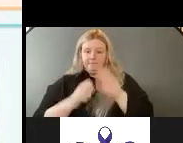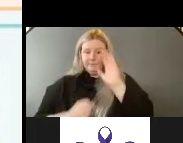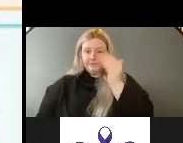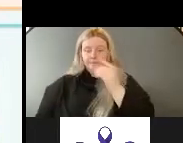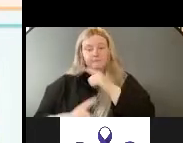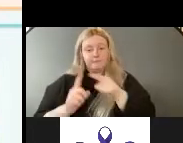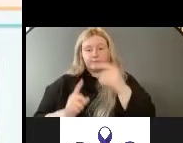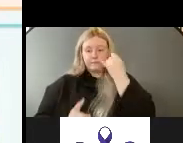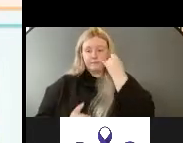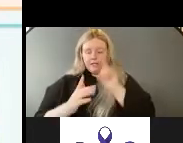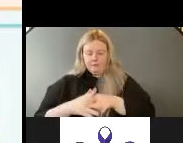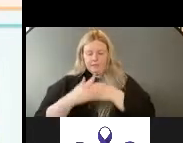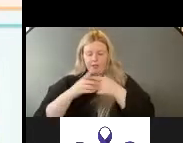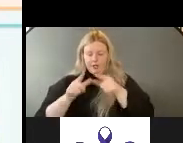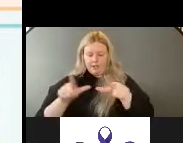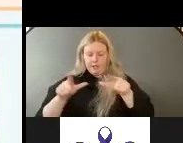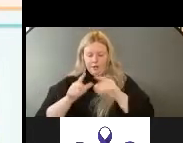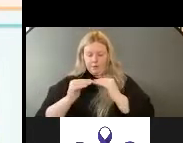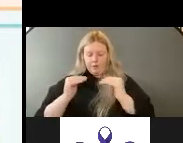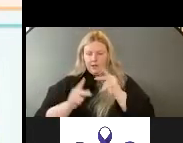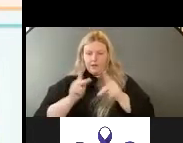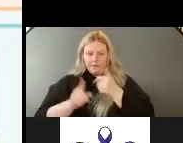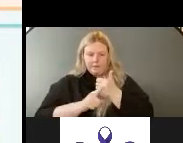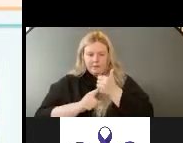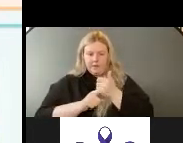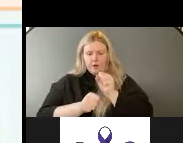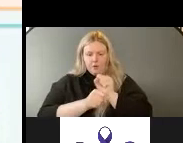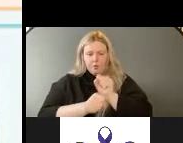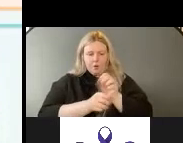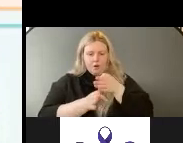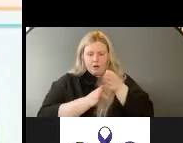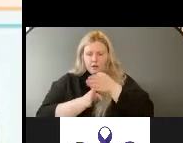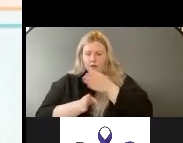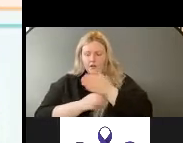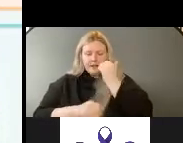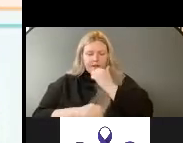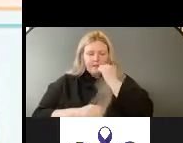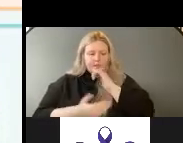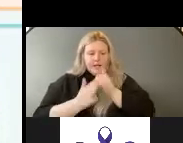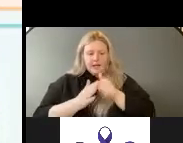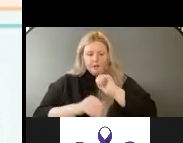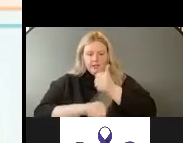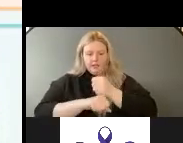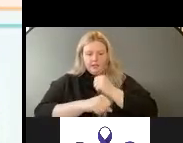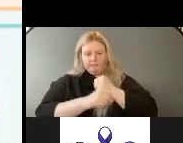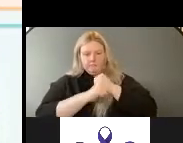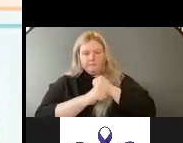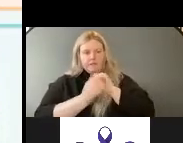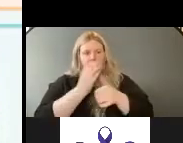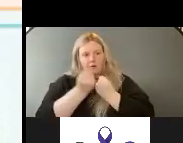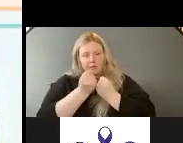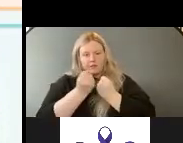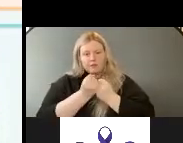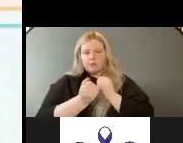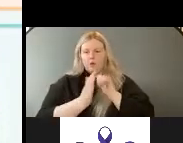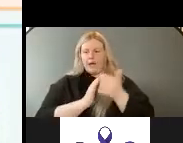at the local level, it's the people on the ground who do the day-to-day work of prevention. How are we supporting them? And so one of the things